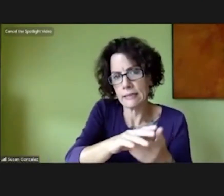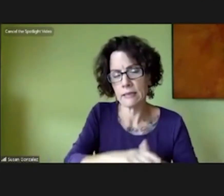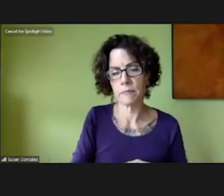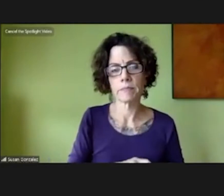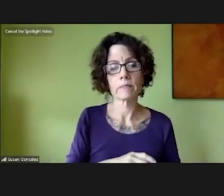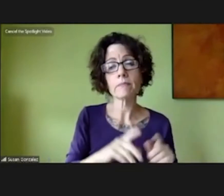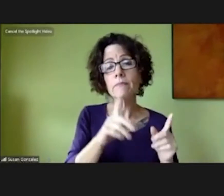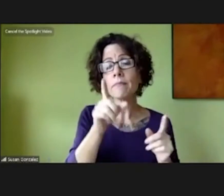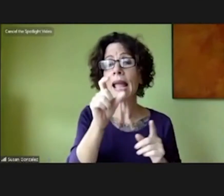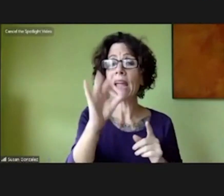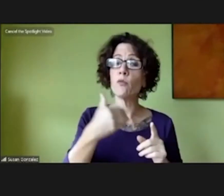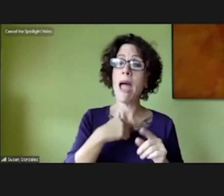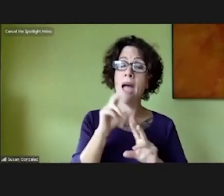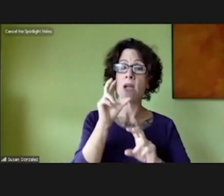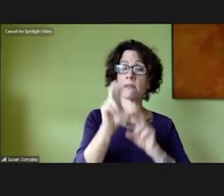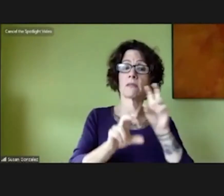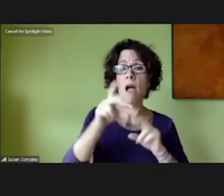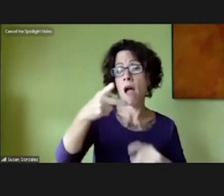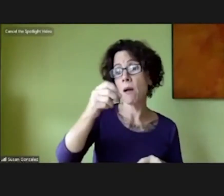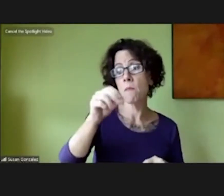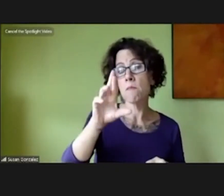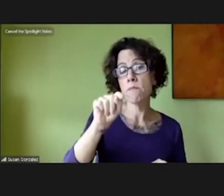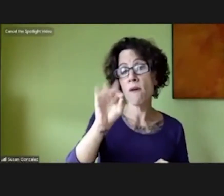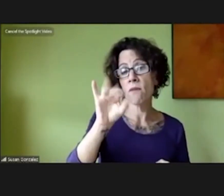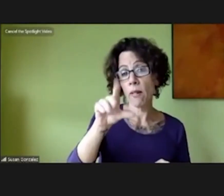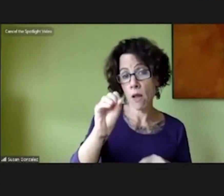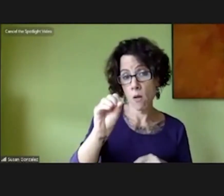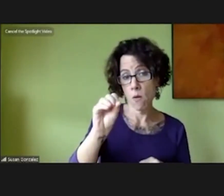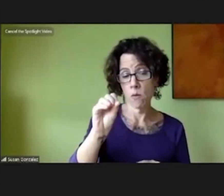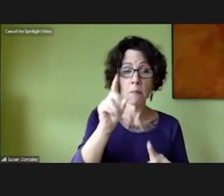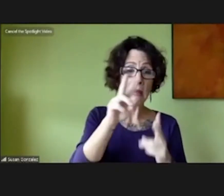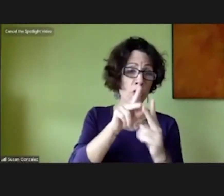your statements. You want to include that in your documents.